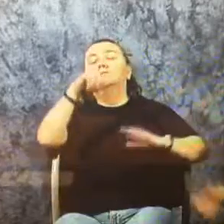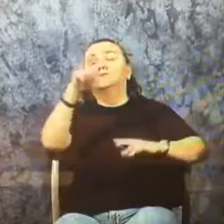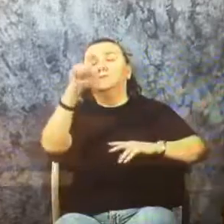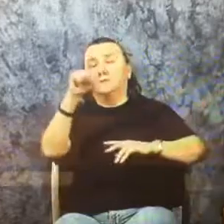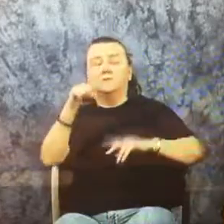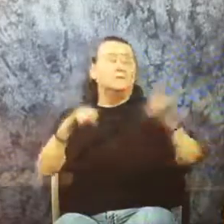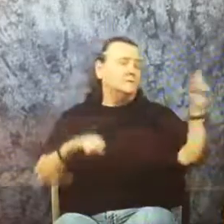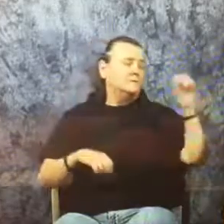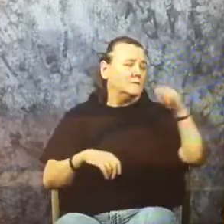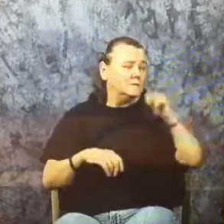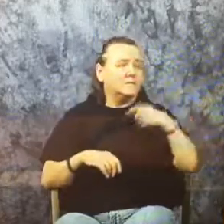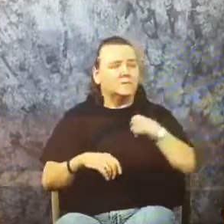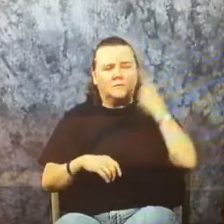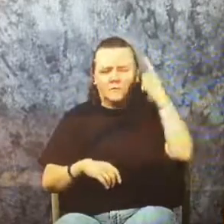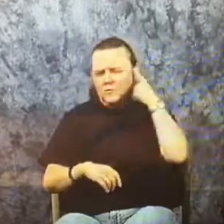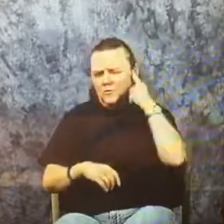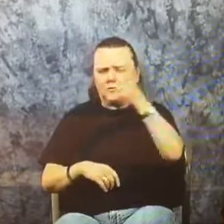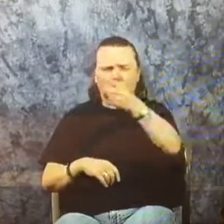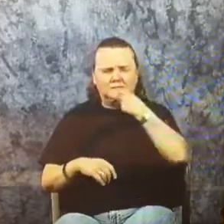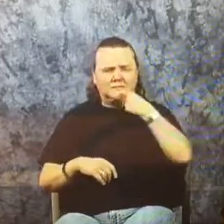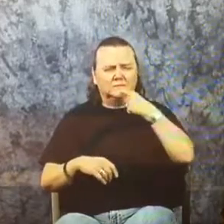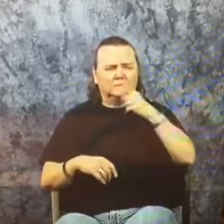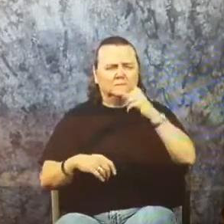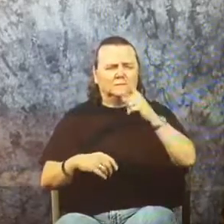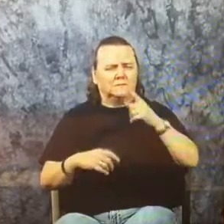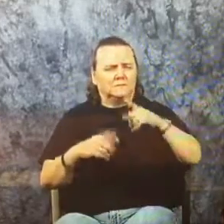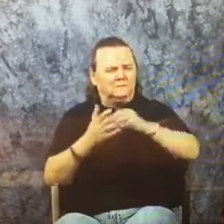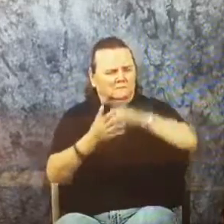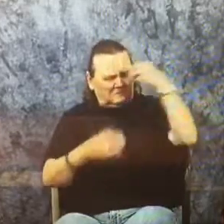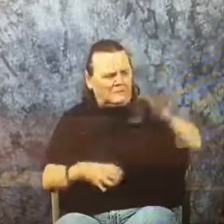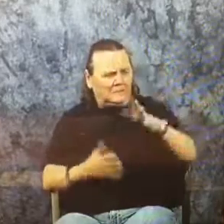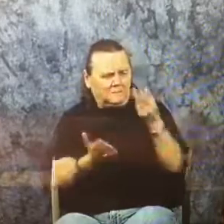happened, right? Yeah, I heard about that.